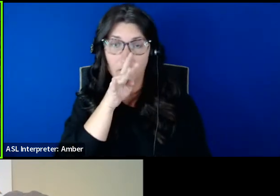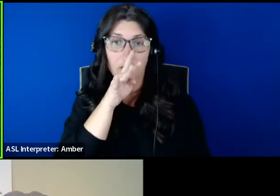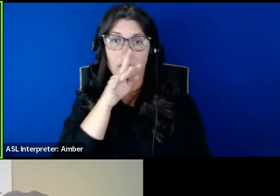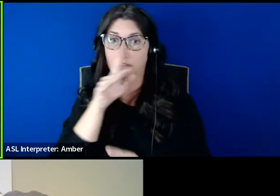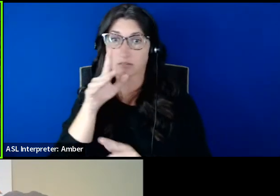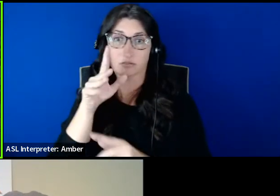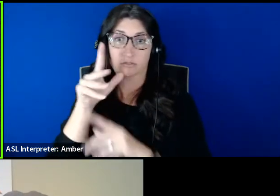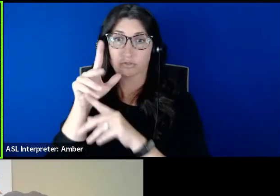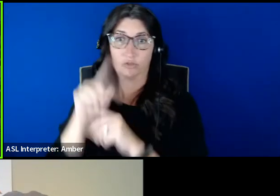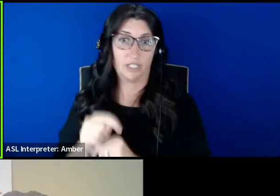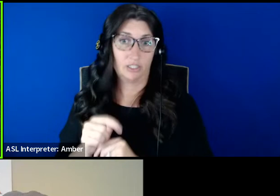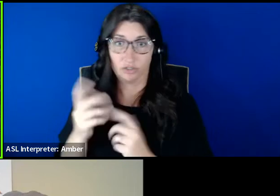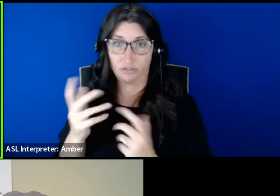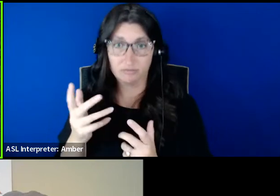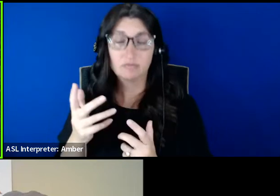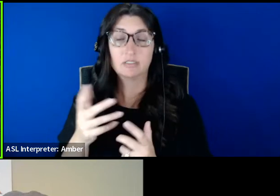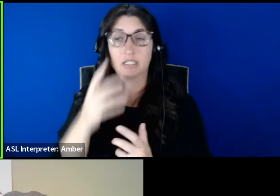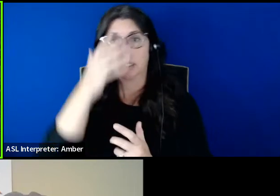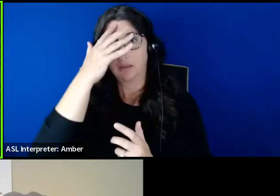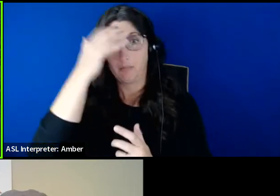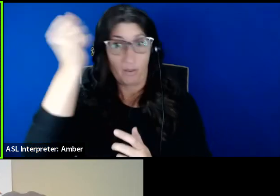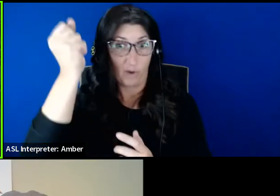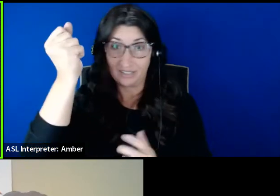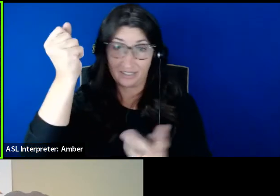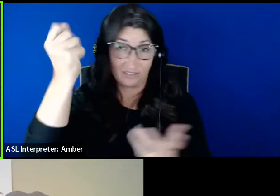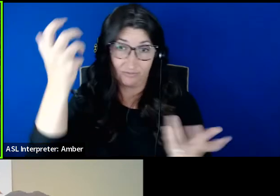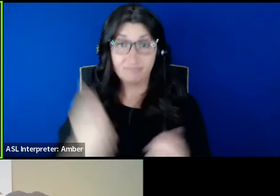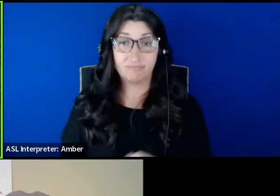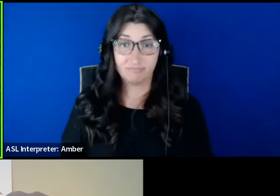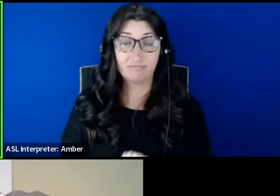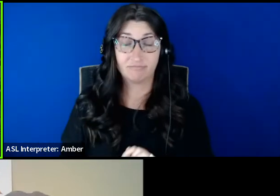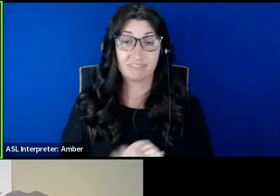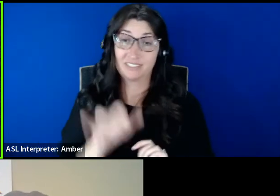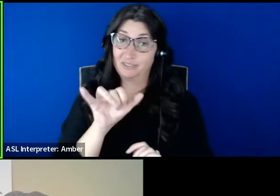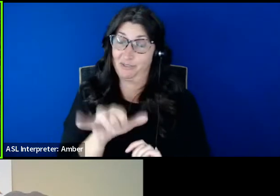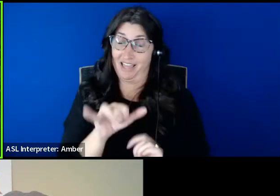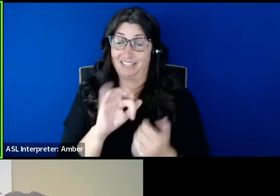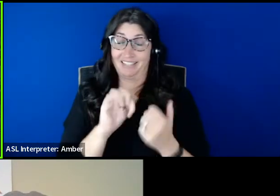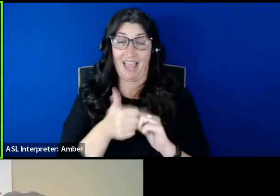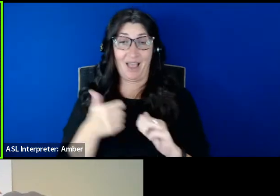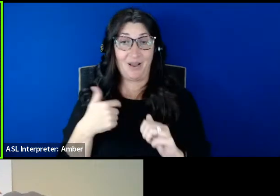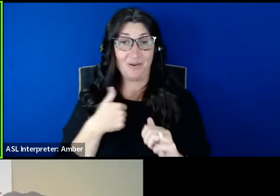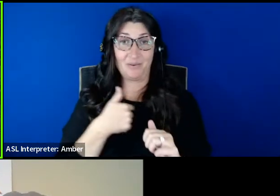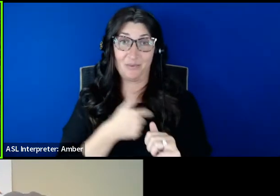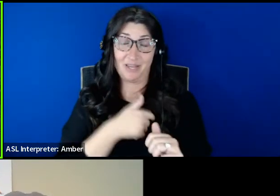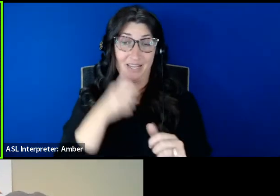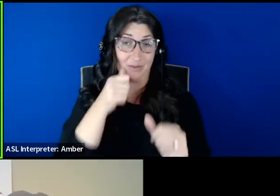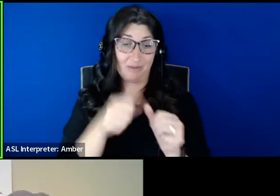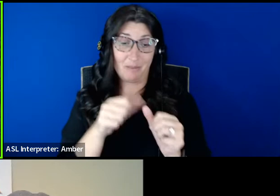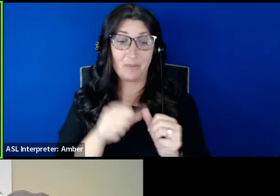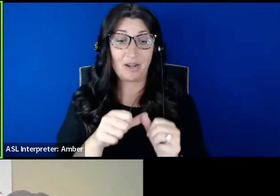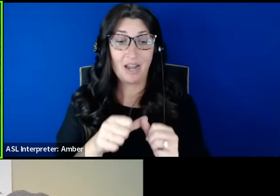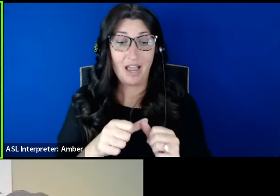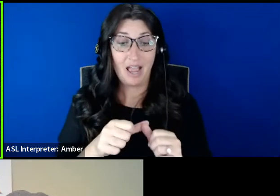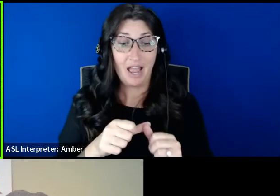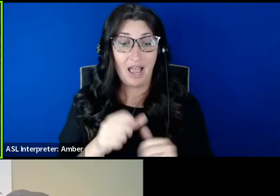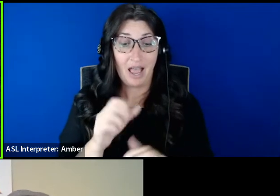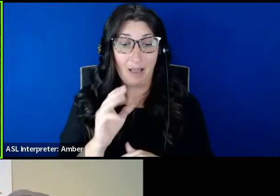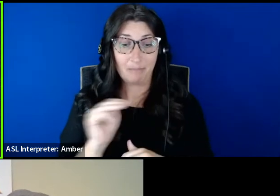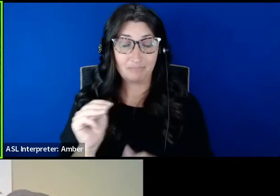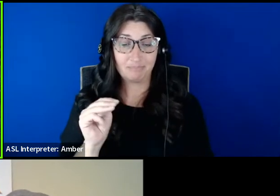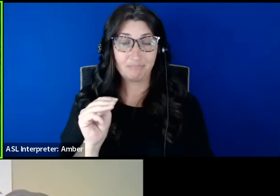tradition and memorization. So that's how we remember. And